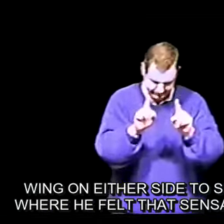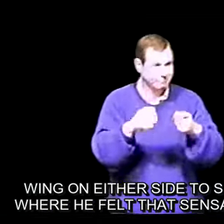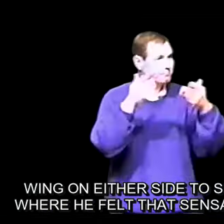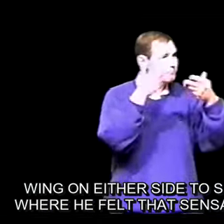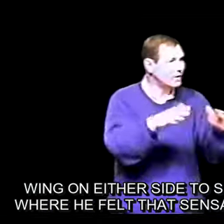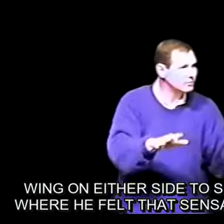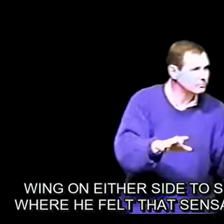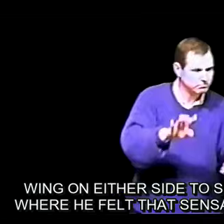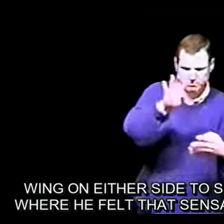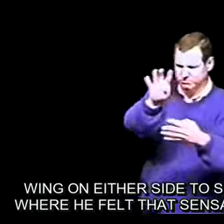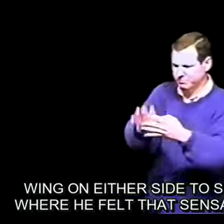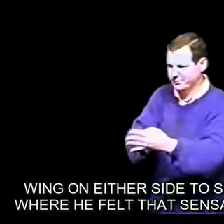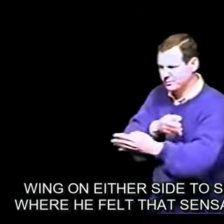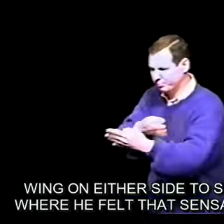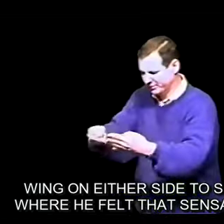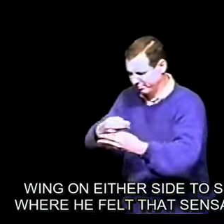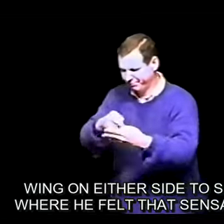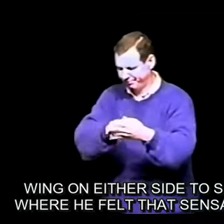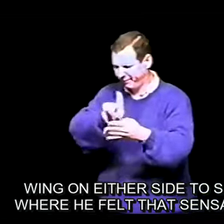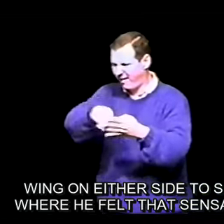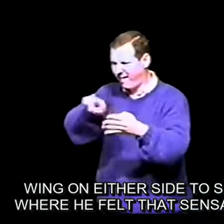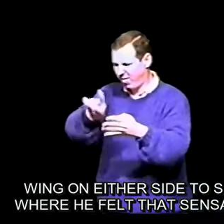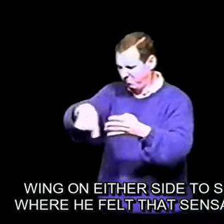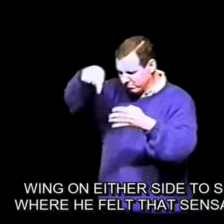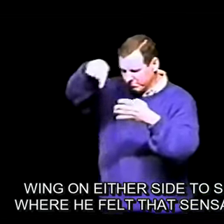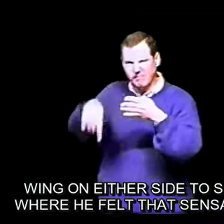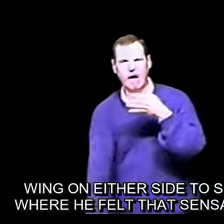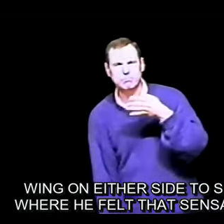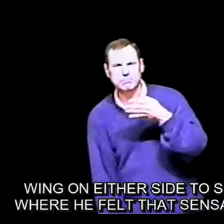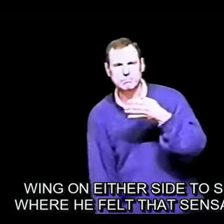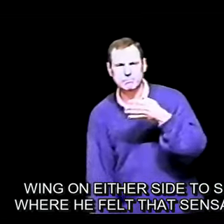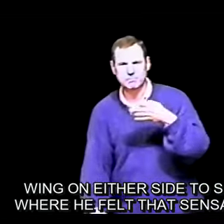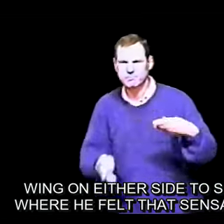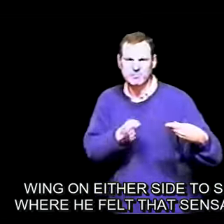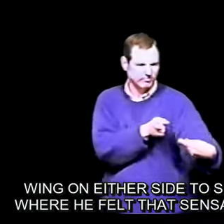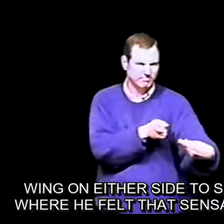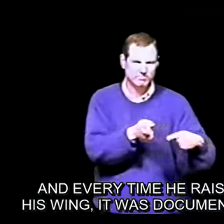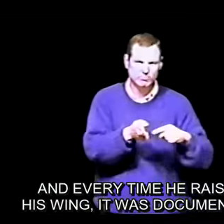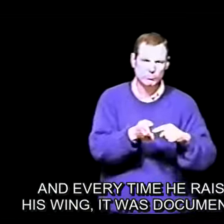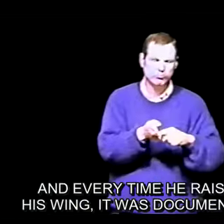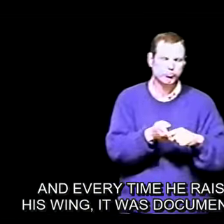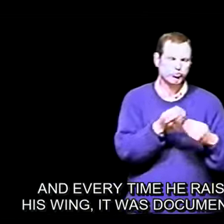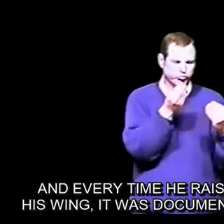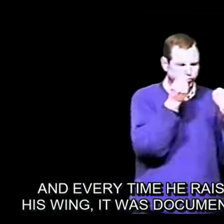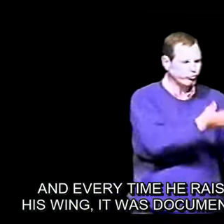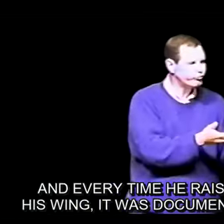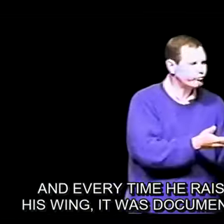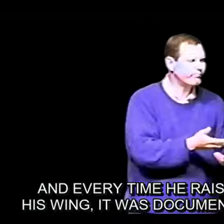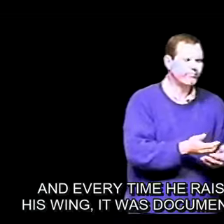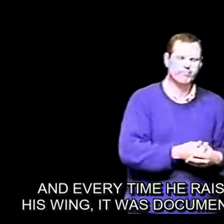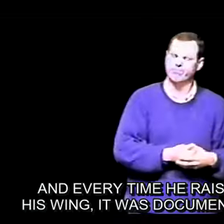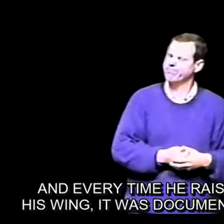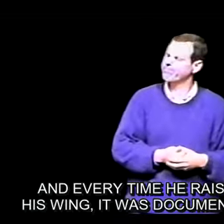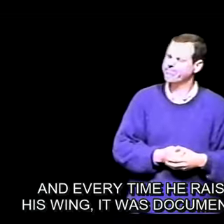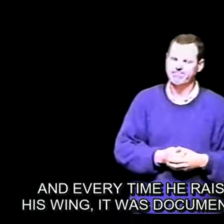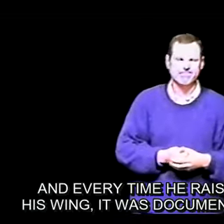show where he felt that sensation. And every time he raised his wing, it